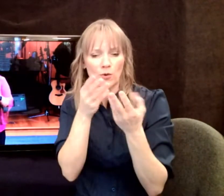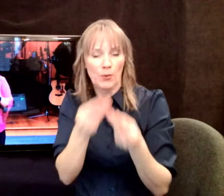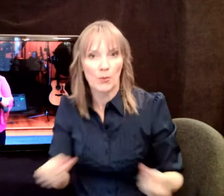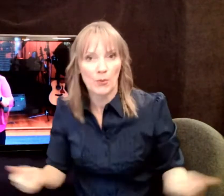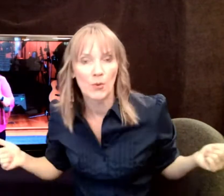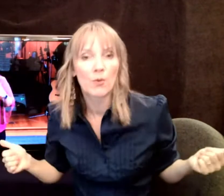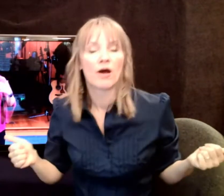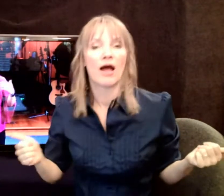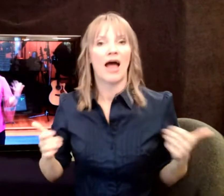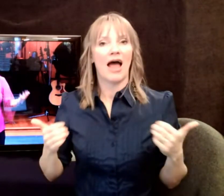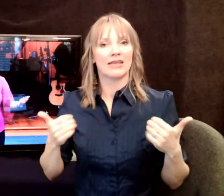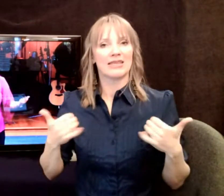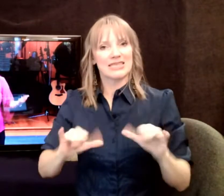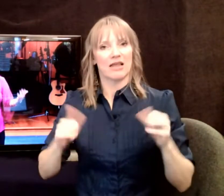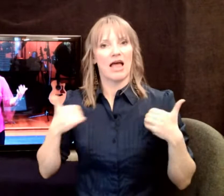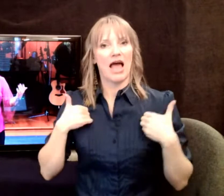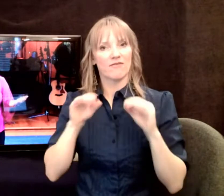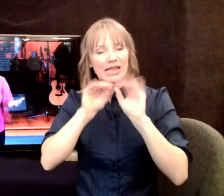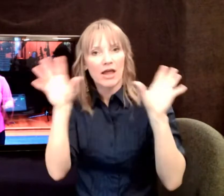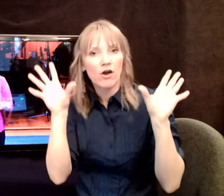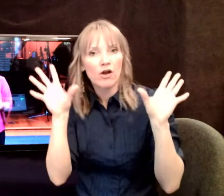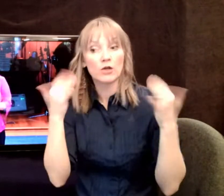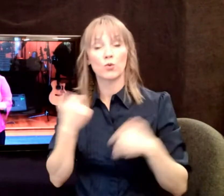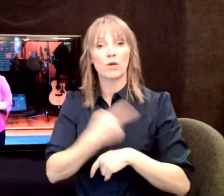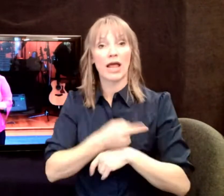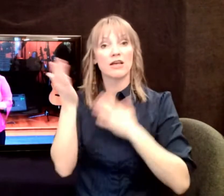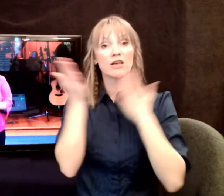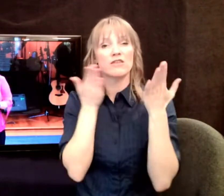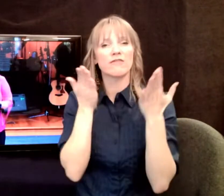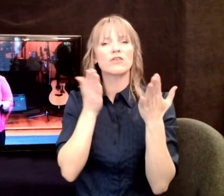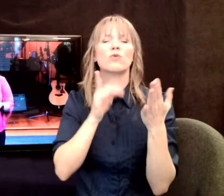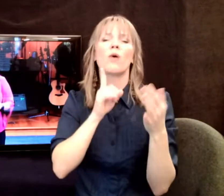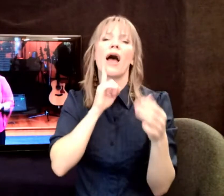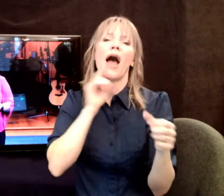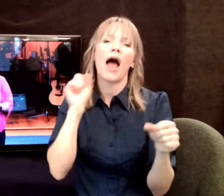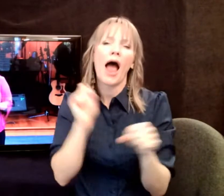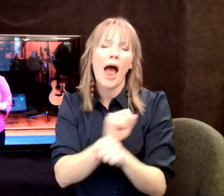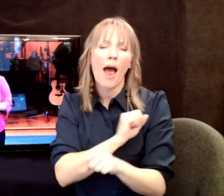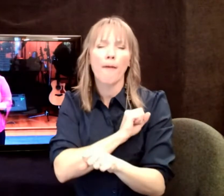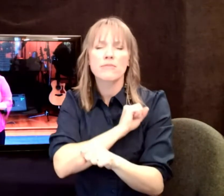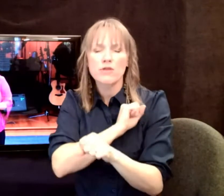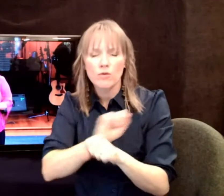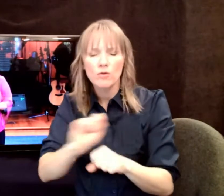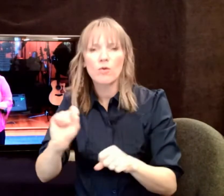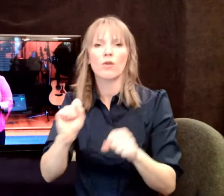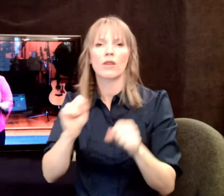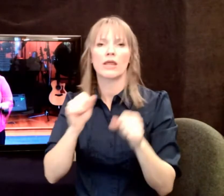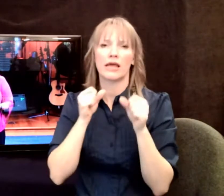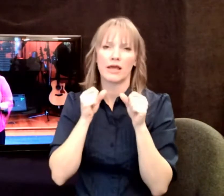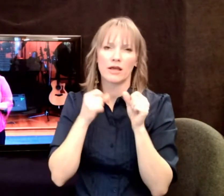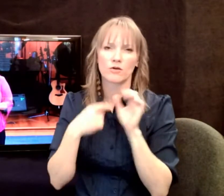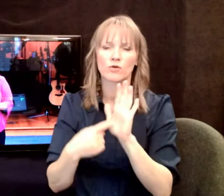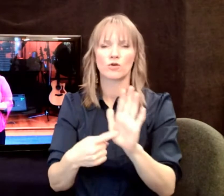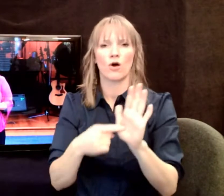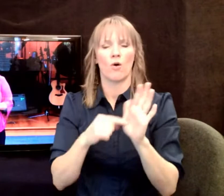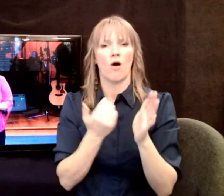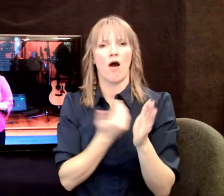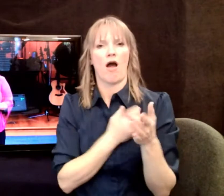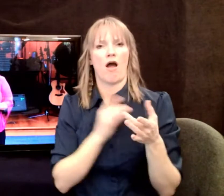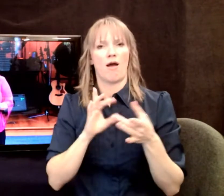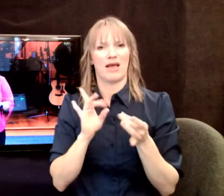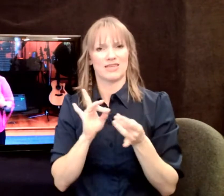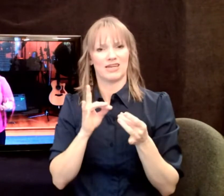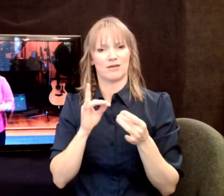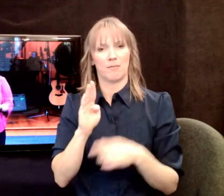and for today's service to absolutely stand in the message of our basics that we wanted to stand in,